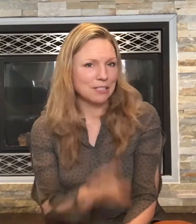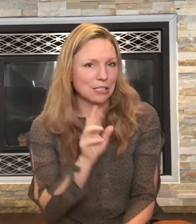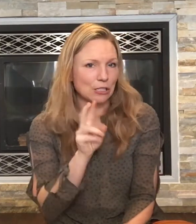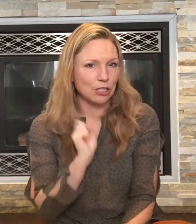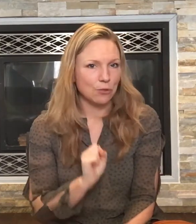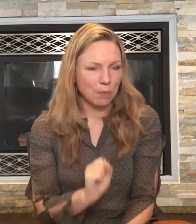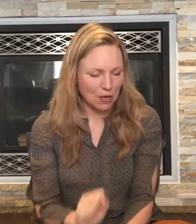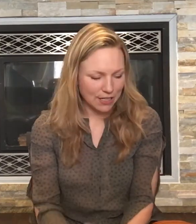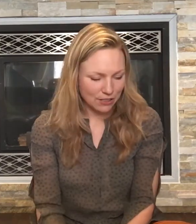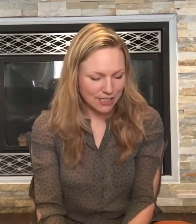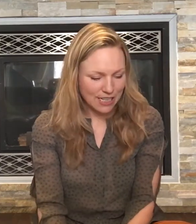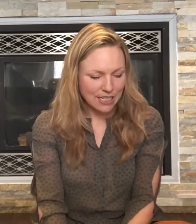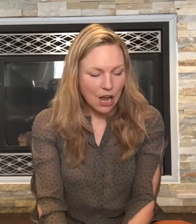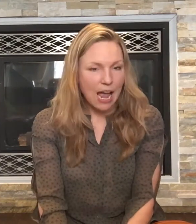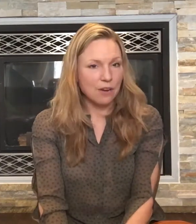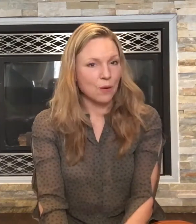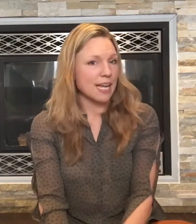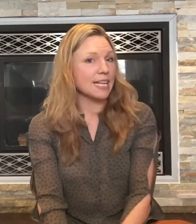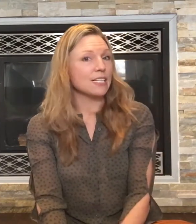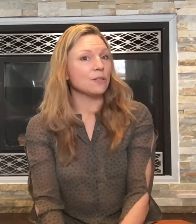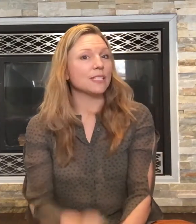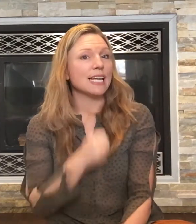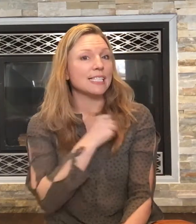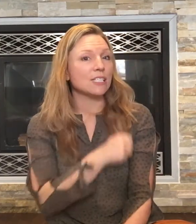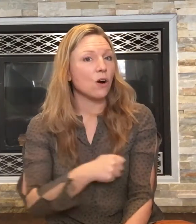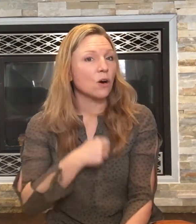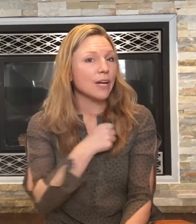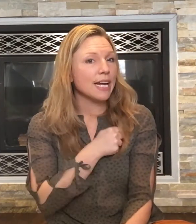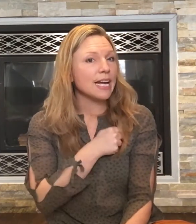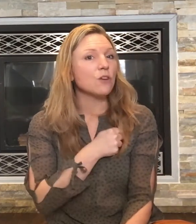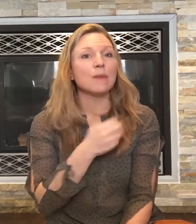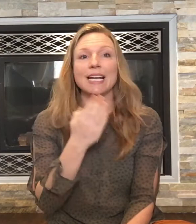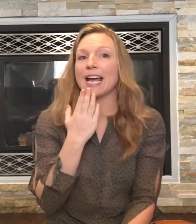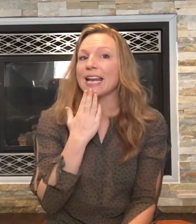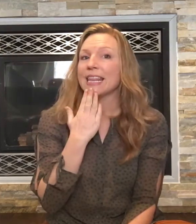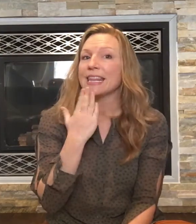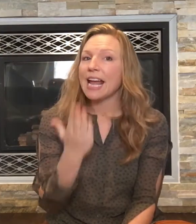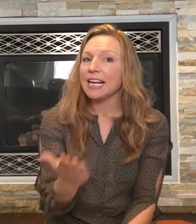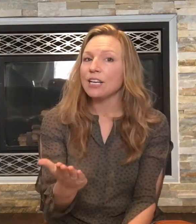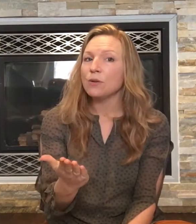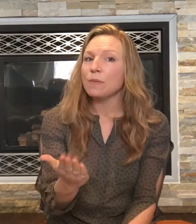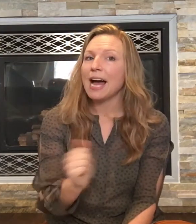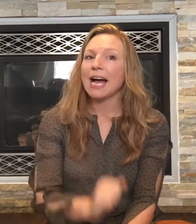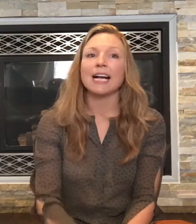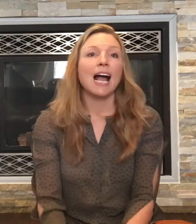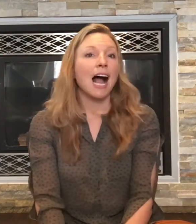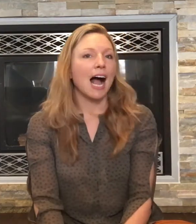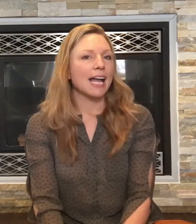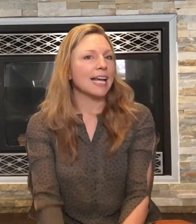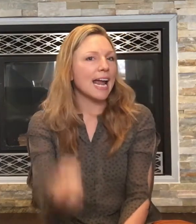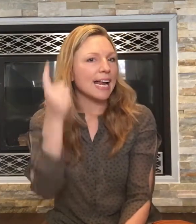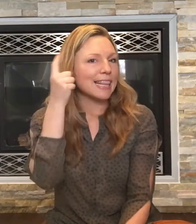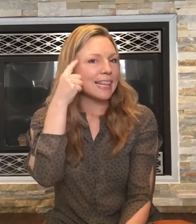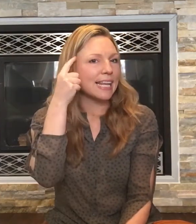little cute part here. She says, and when you say sorry, you might get a thank you back. I can't think